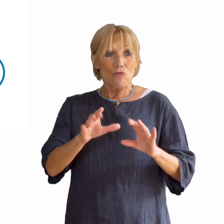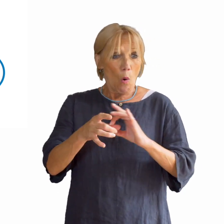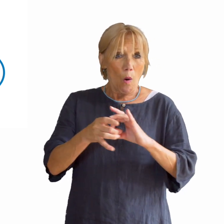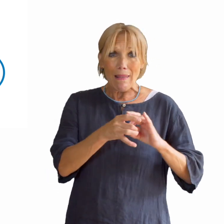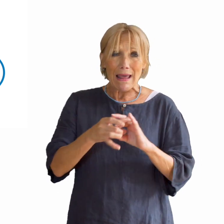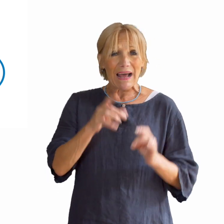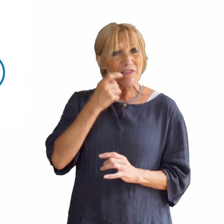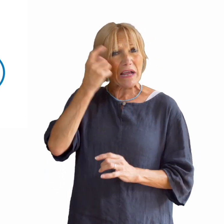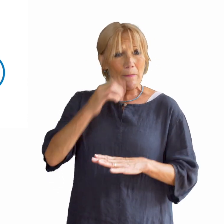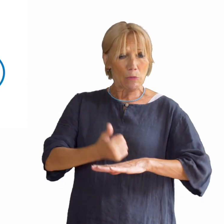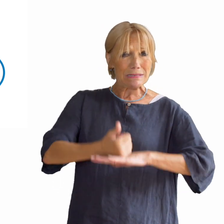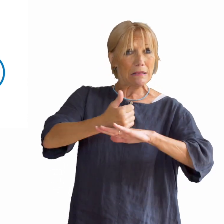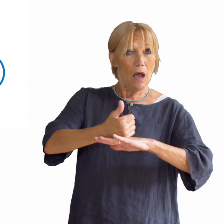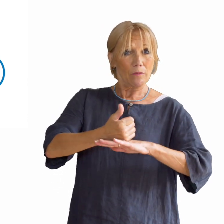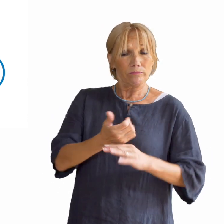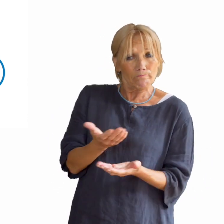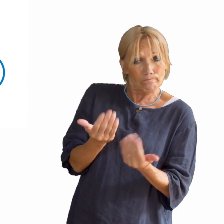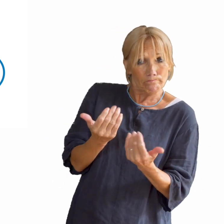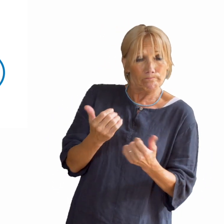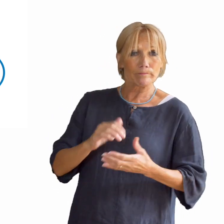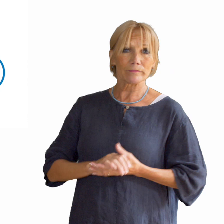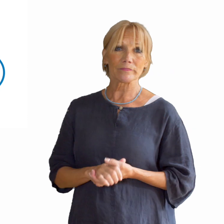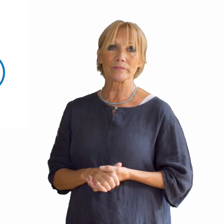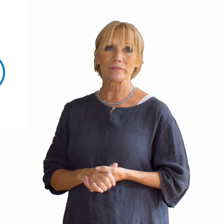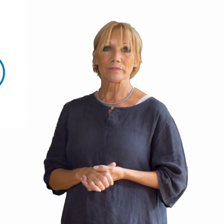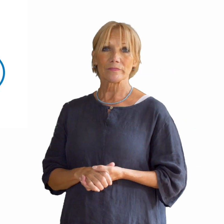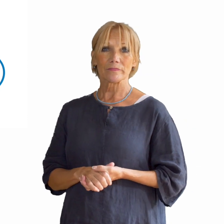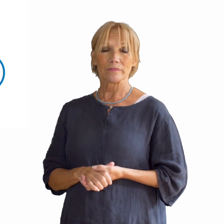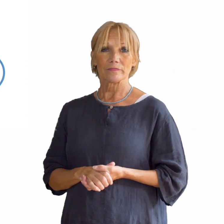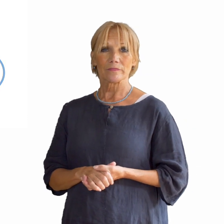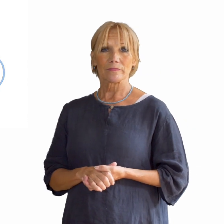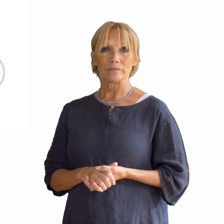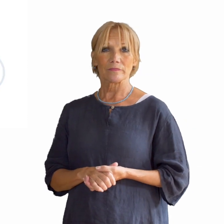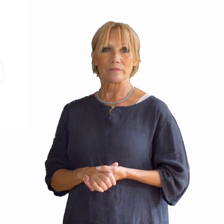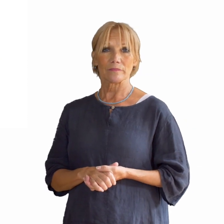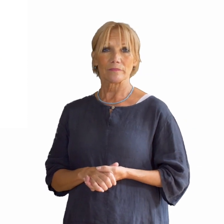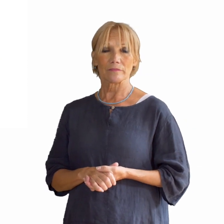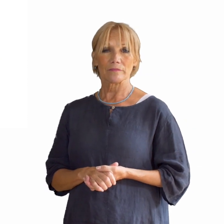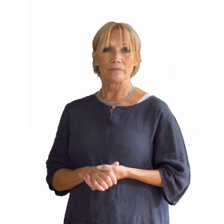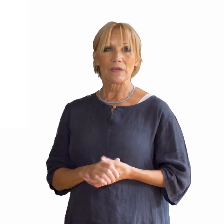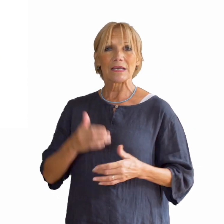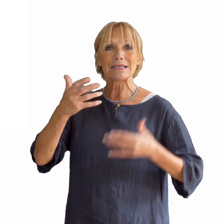no such organisation at that level, consider if you might instigate setting up one.